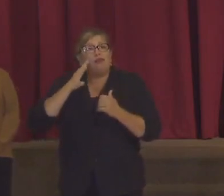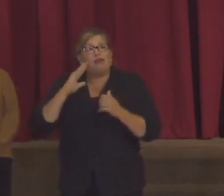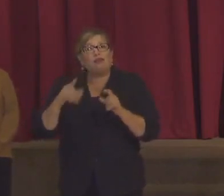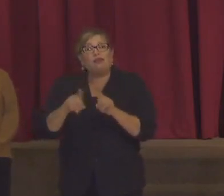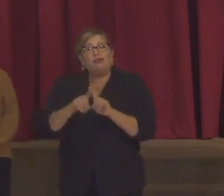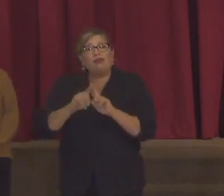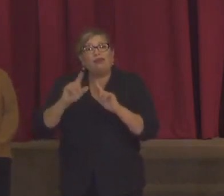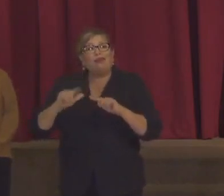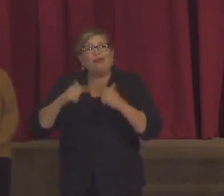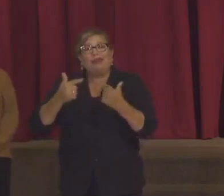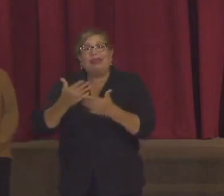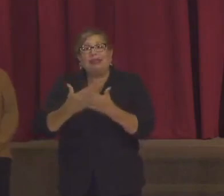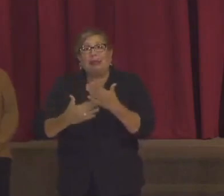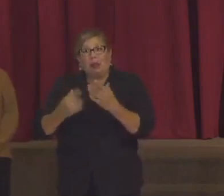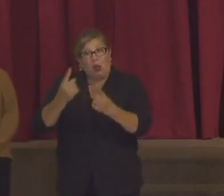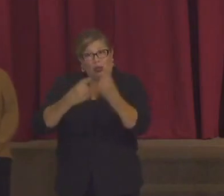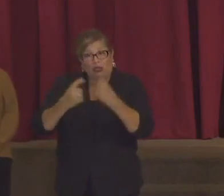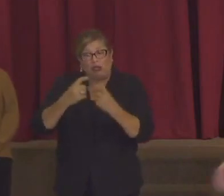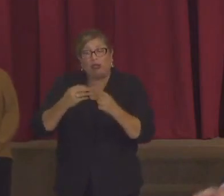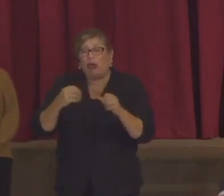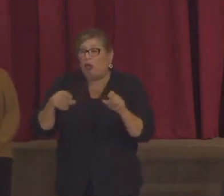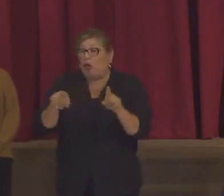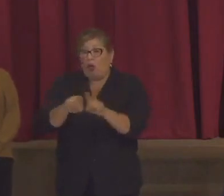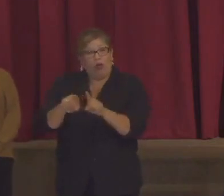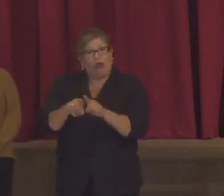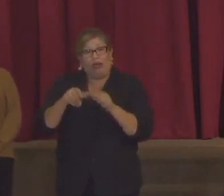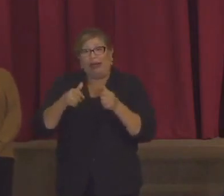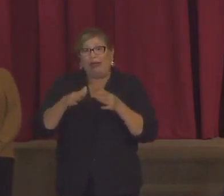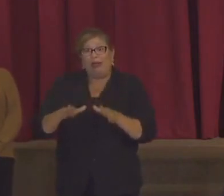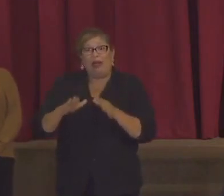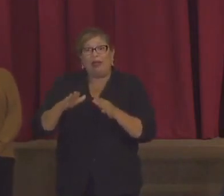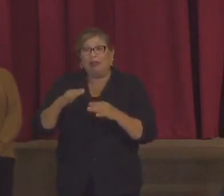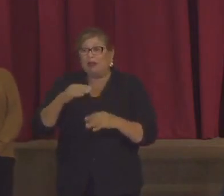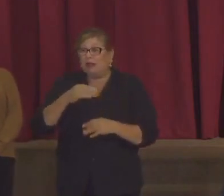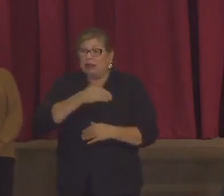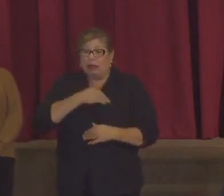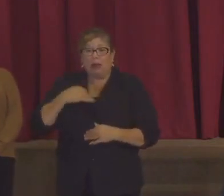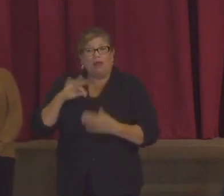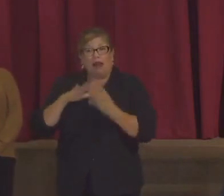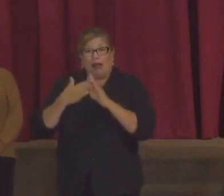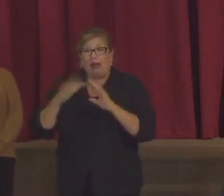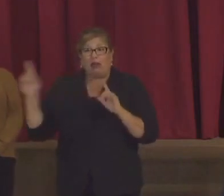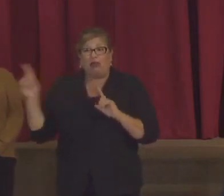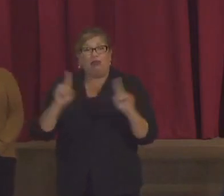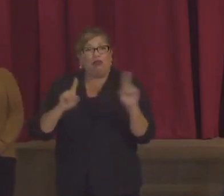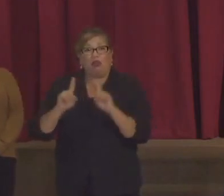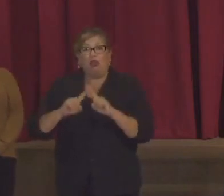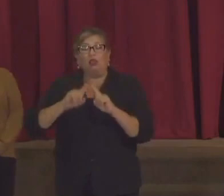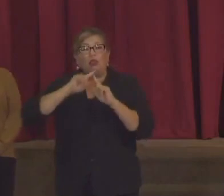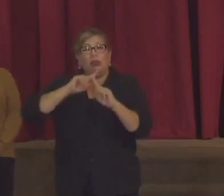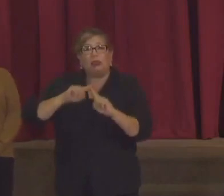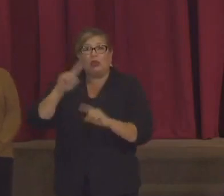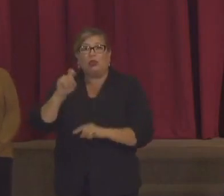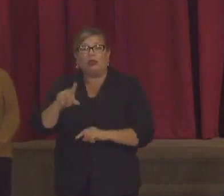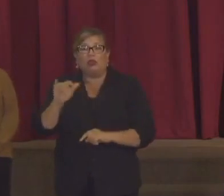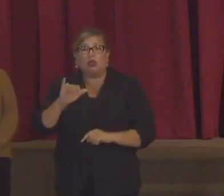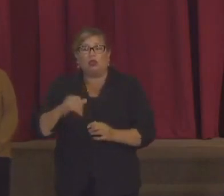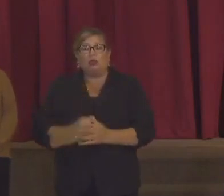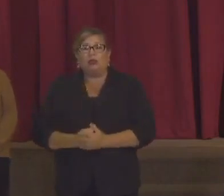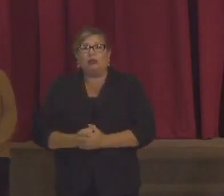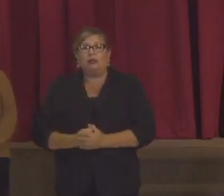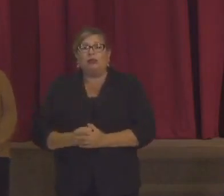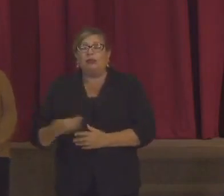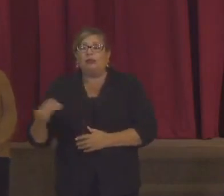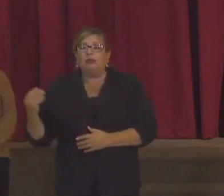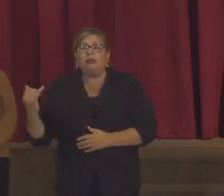also step aside and have members of the community respond as well. Thank you, Governor. Sophia